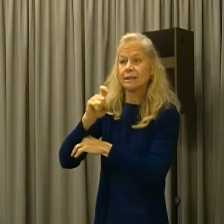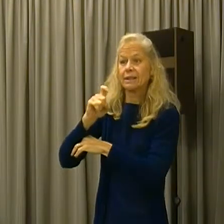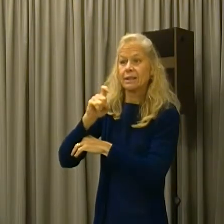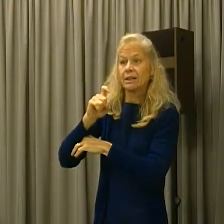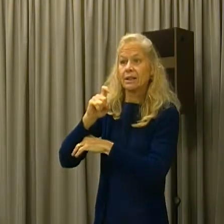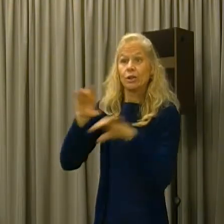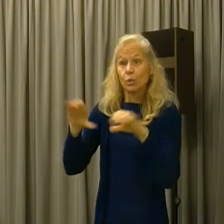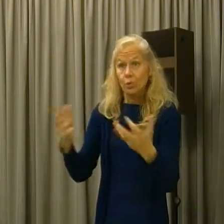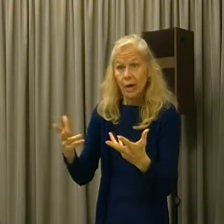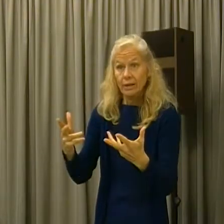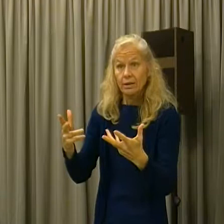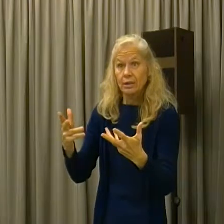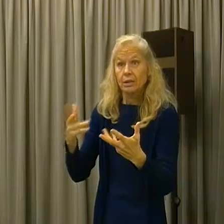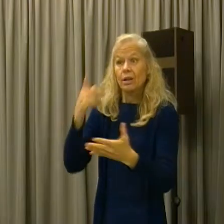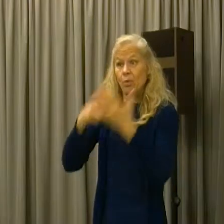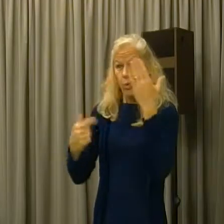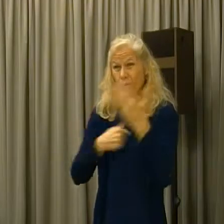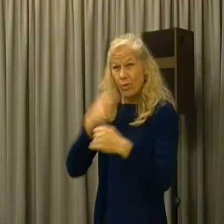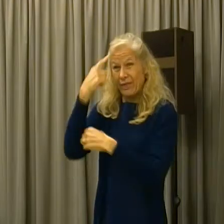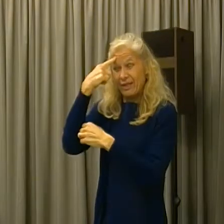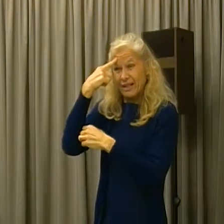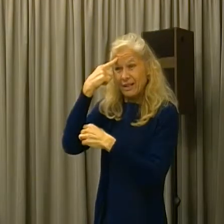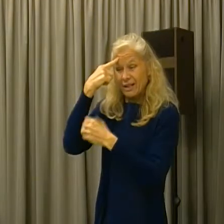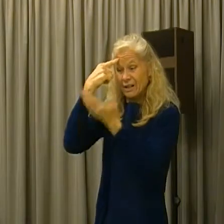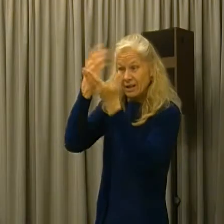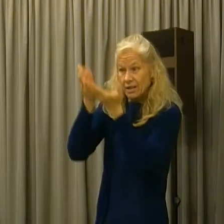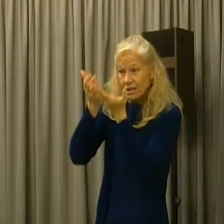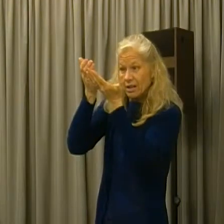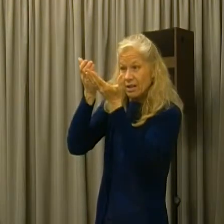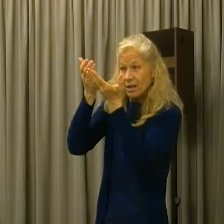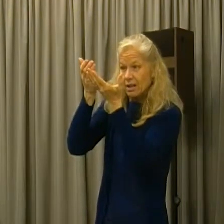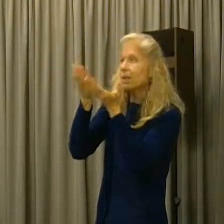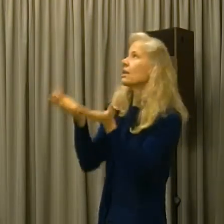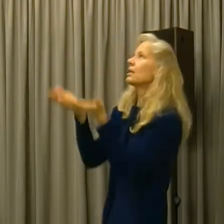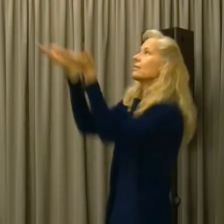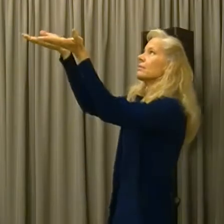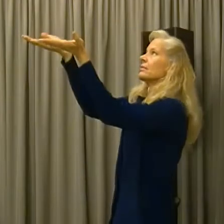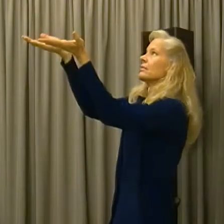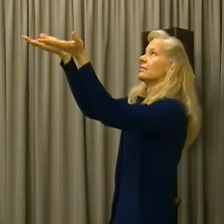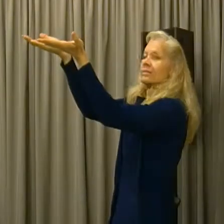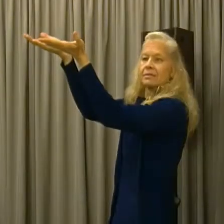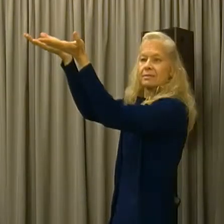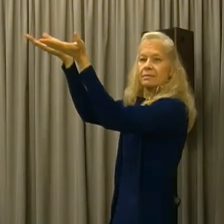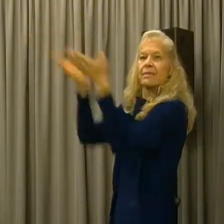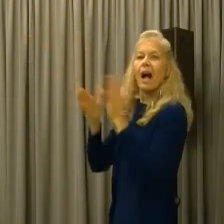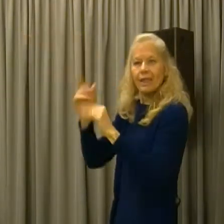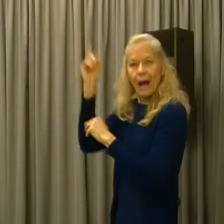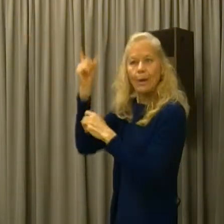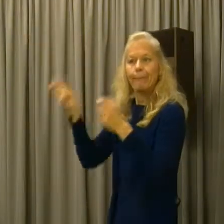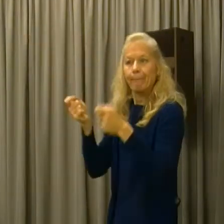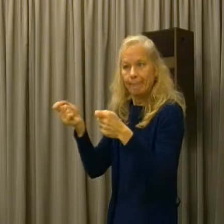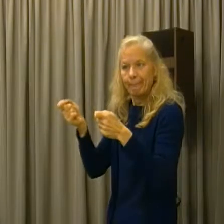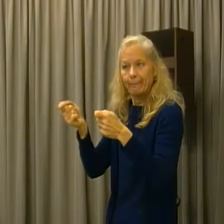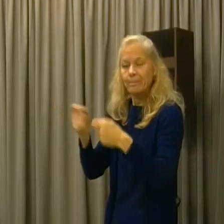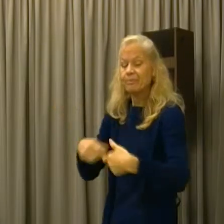two, in God's think tank, we see thought collection. Number two, we see thought